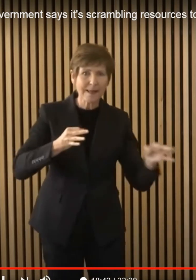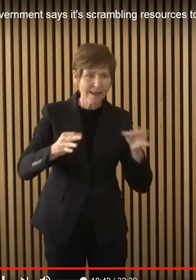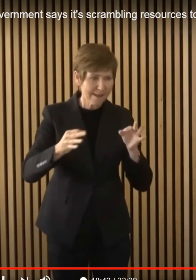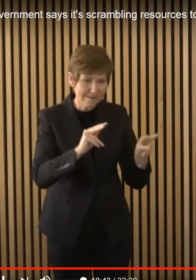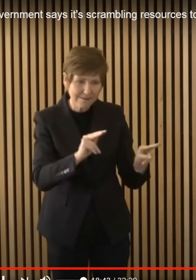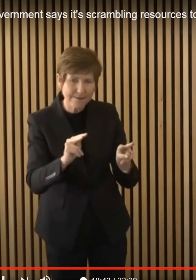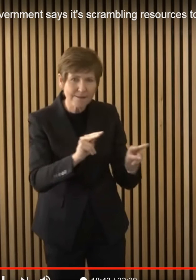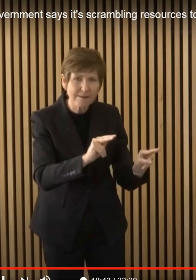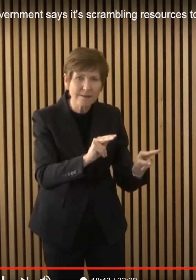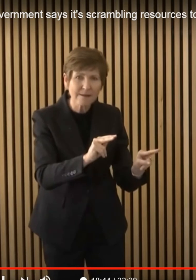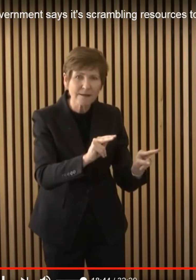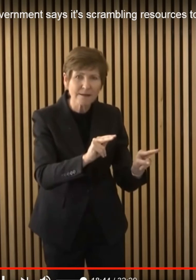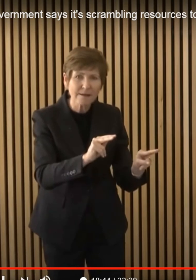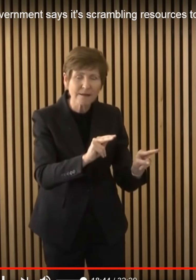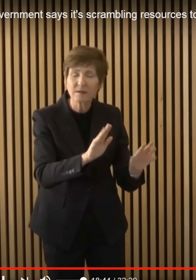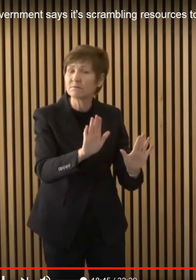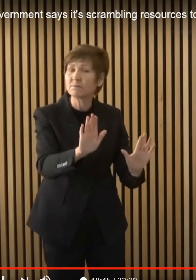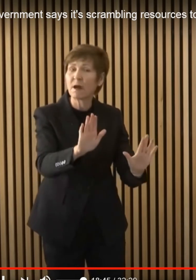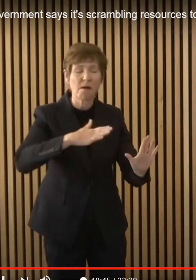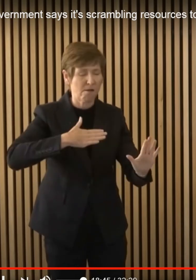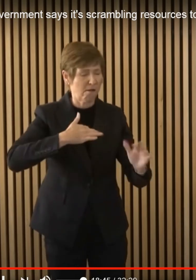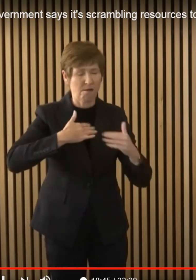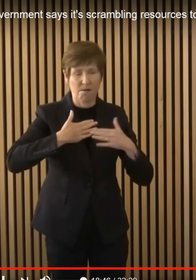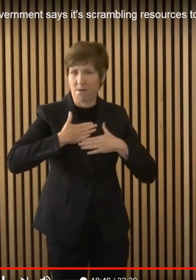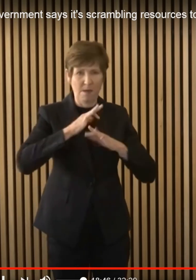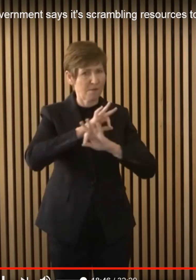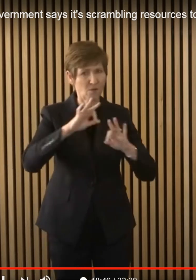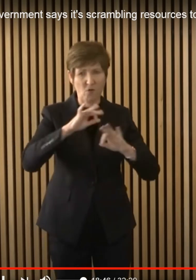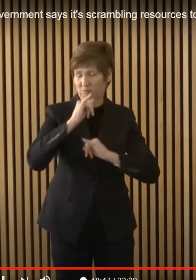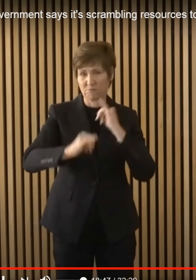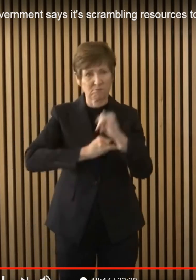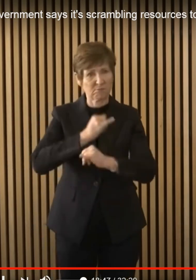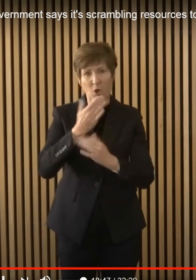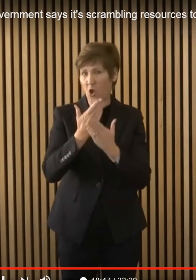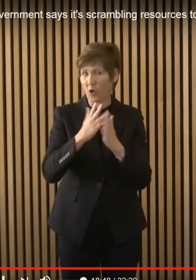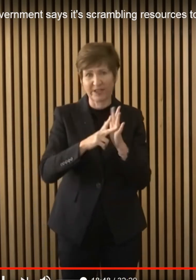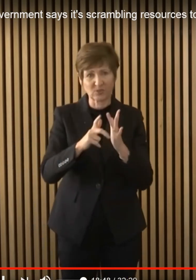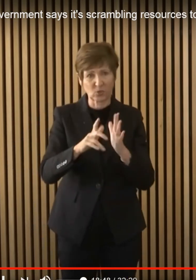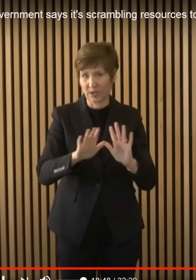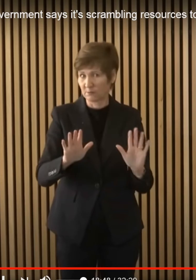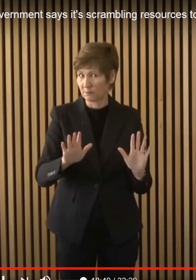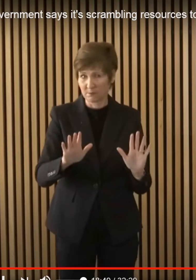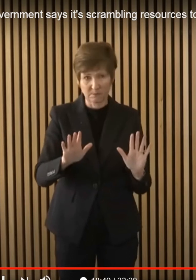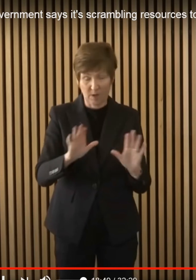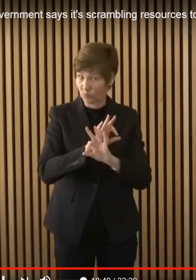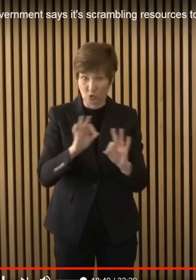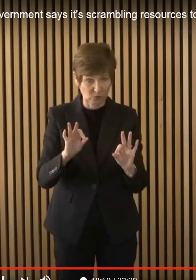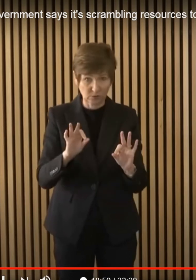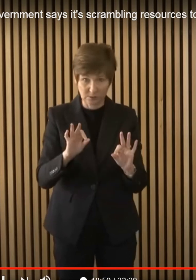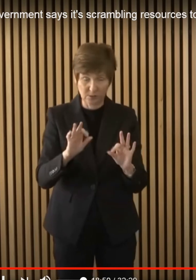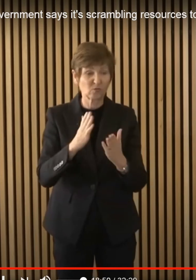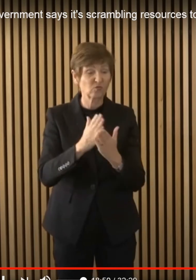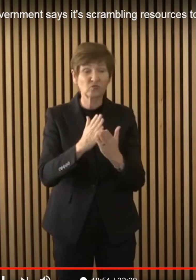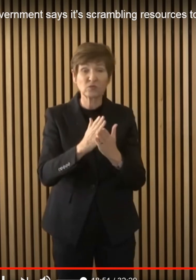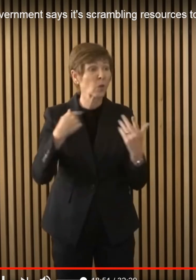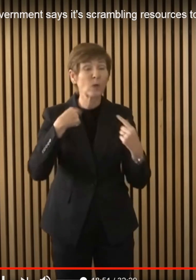one state, with no criticism, no reflection, but a reality that we set out very early on, that it could be anyone